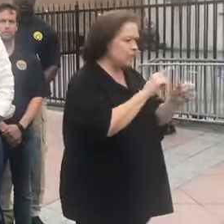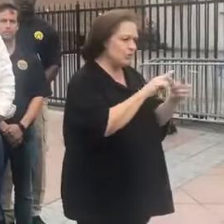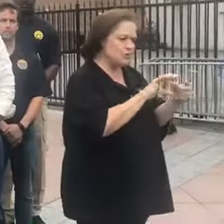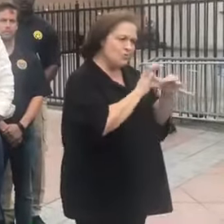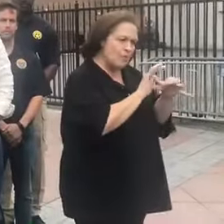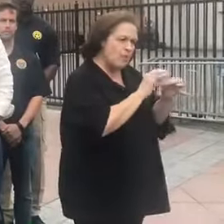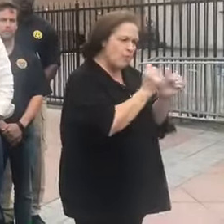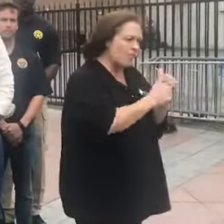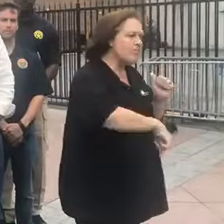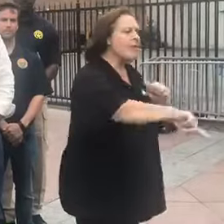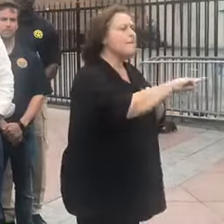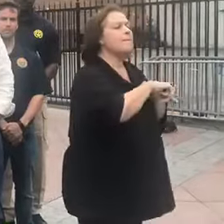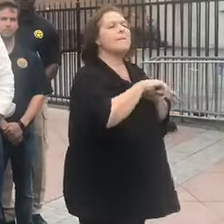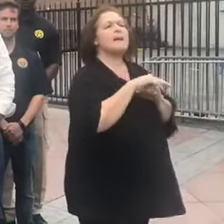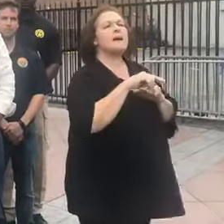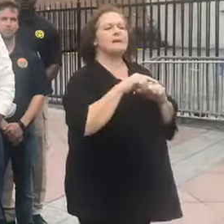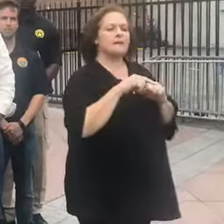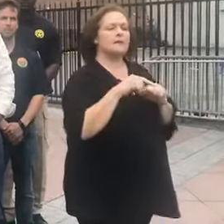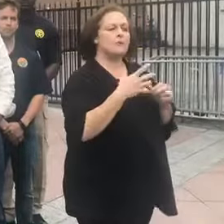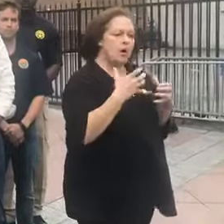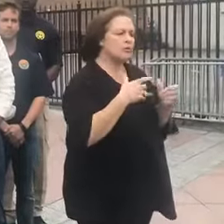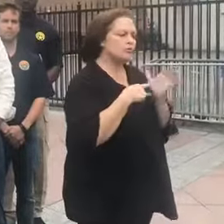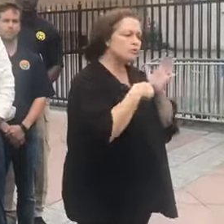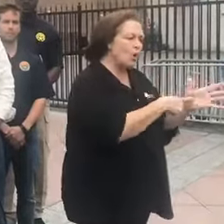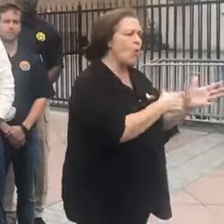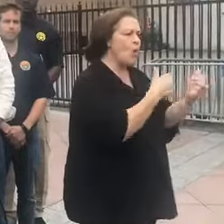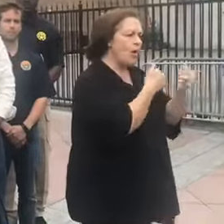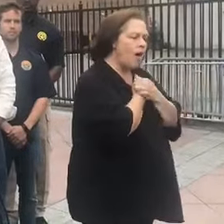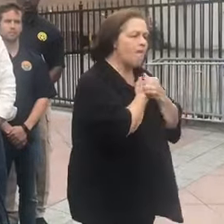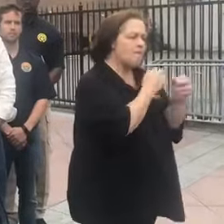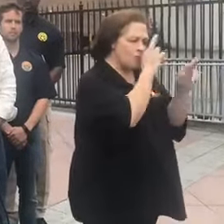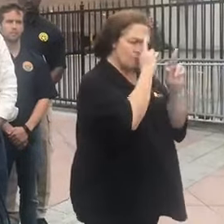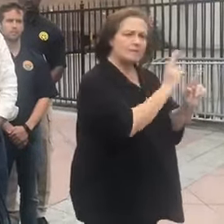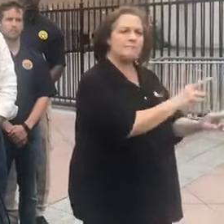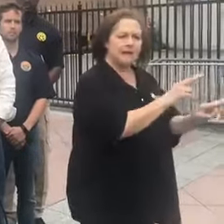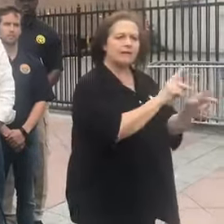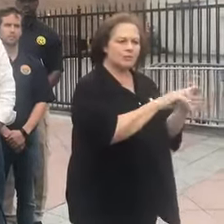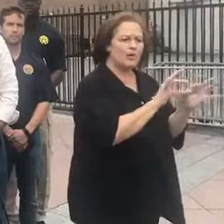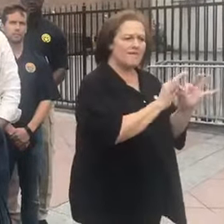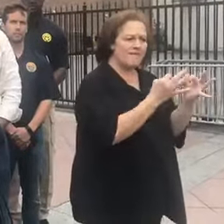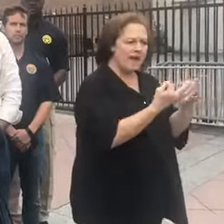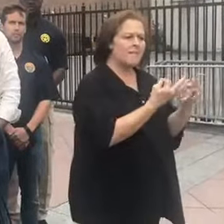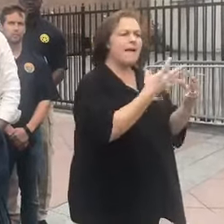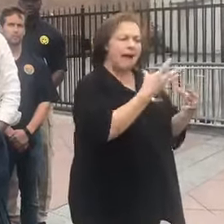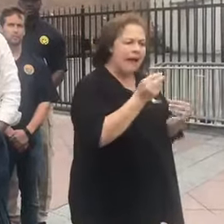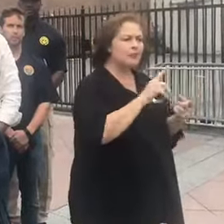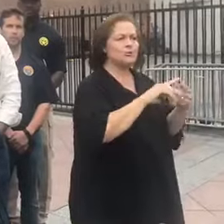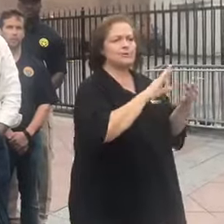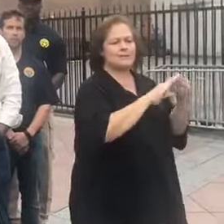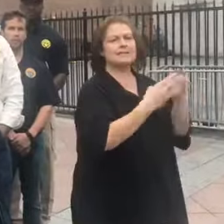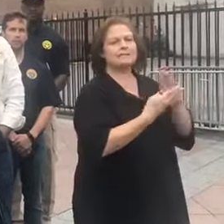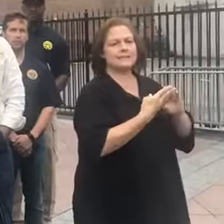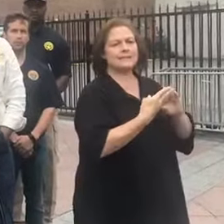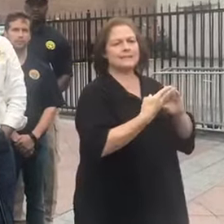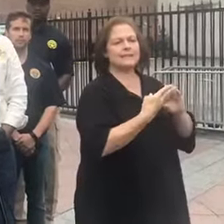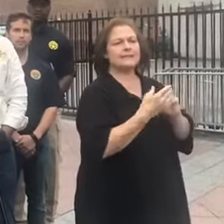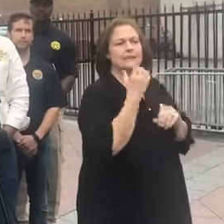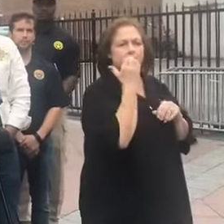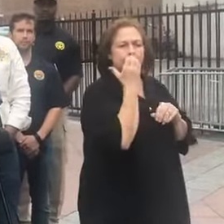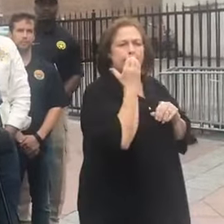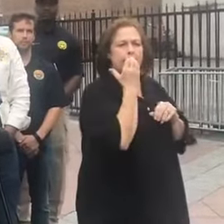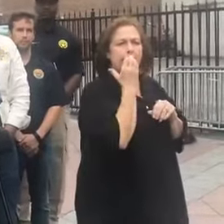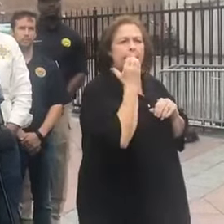cooperative and to show love and respect to the families, but at the same time to the city and the community. You all